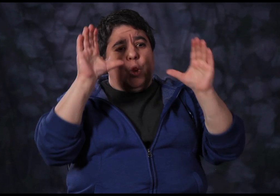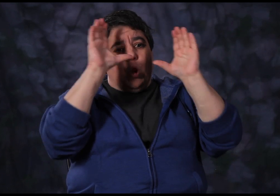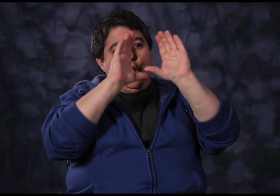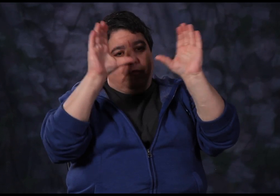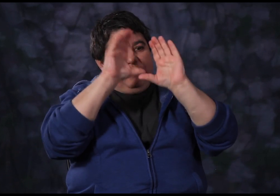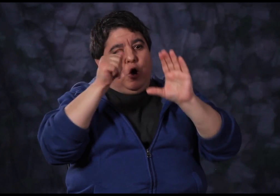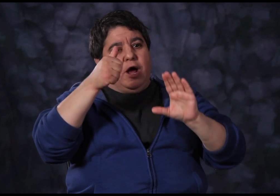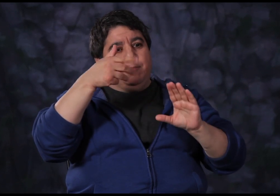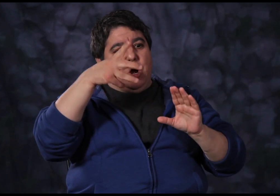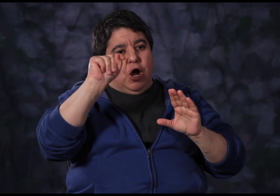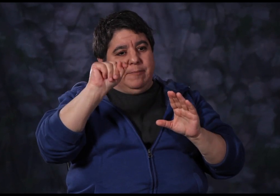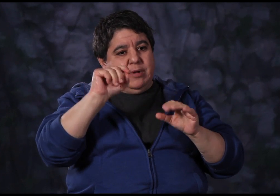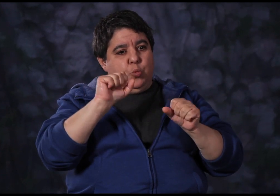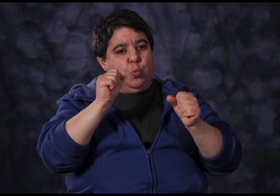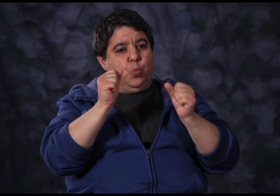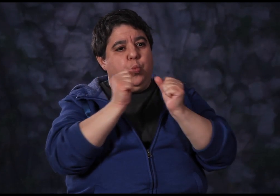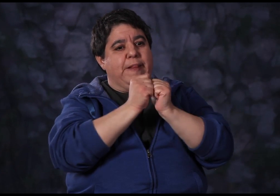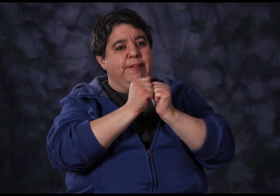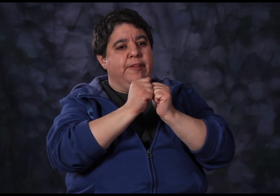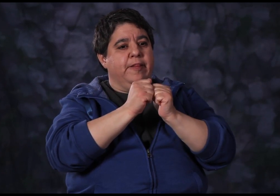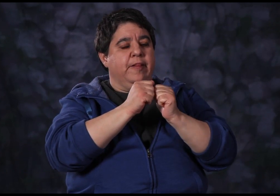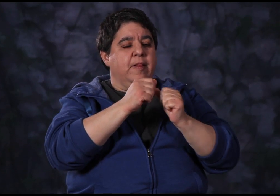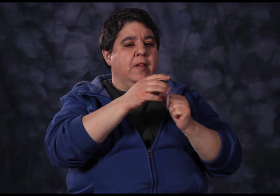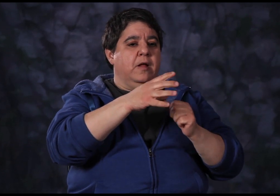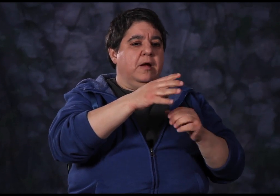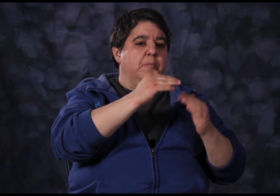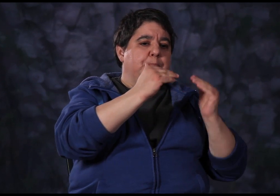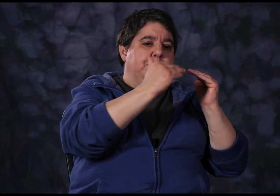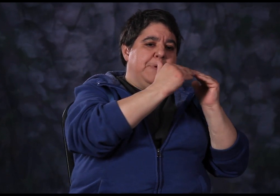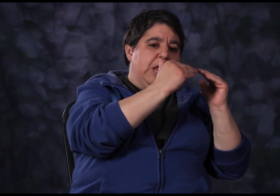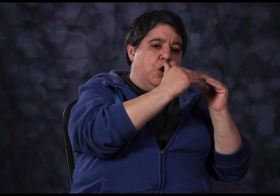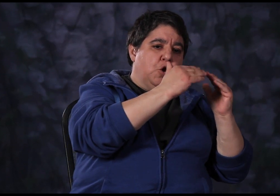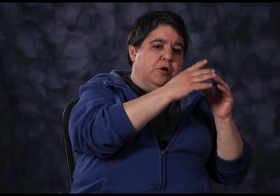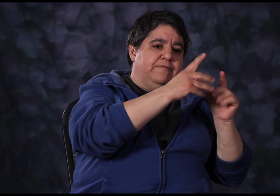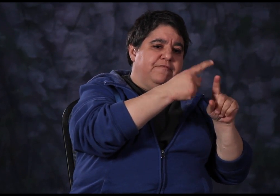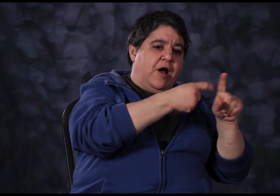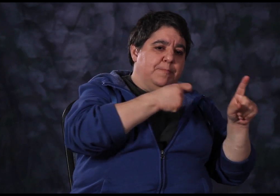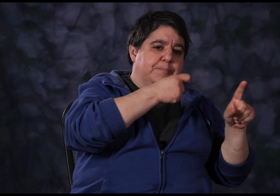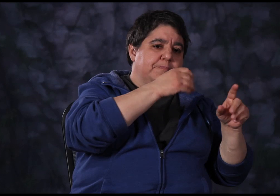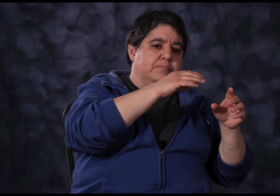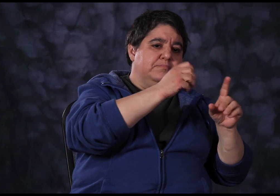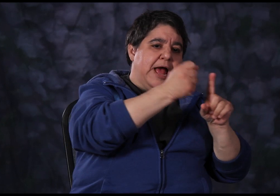So I decided to start looking for an apartment with a peer from the battered women's shelter.